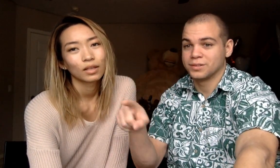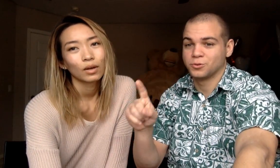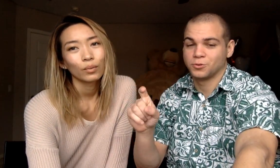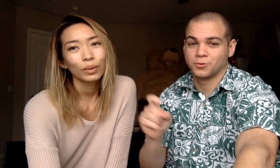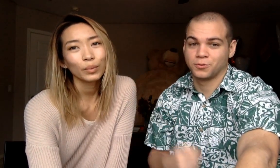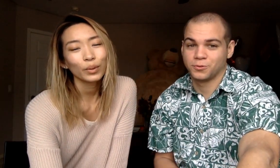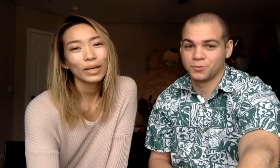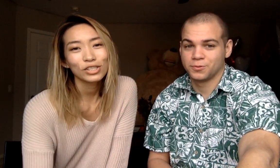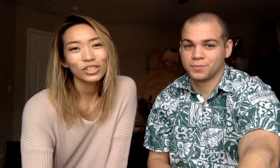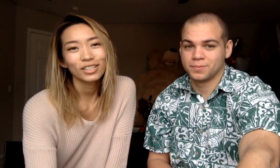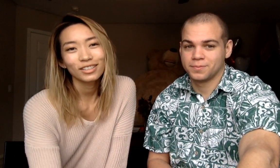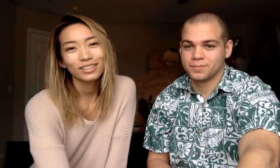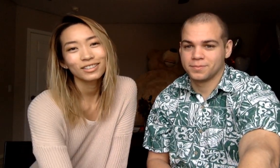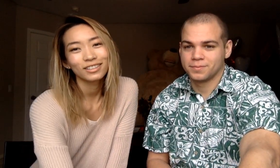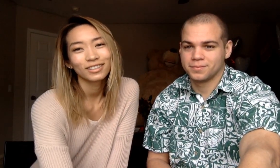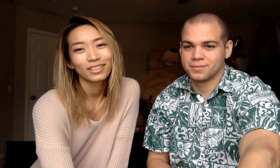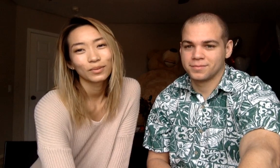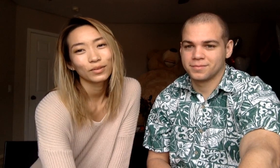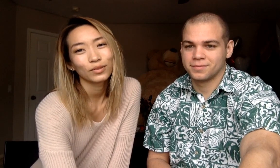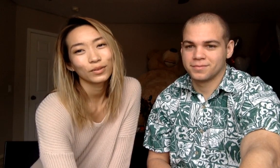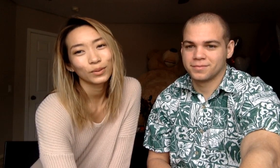One more question before we